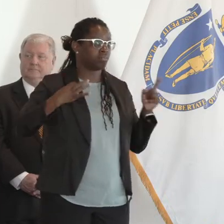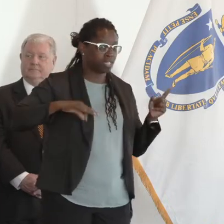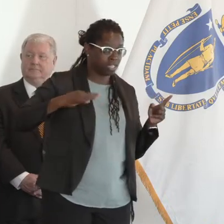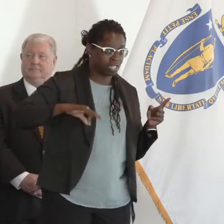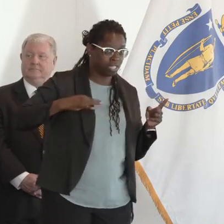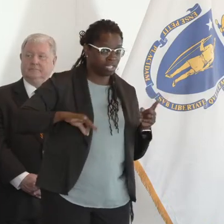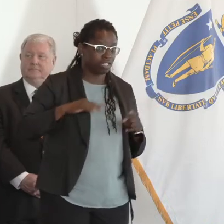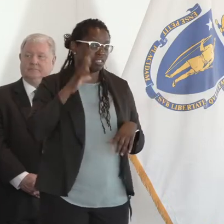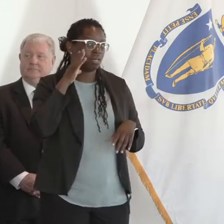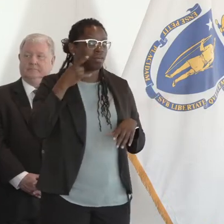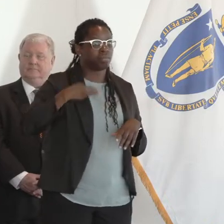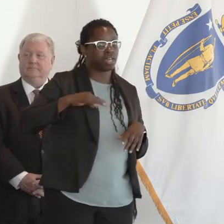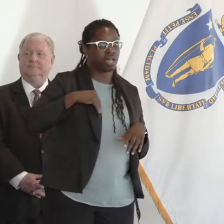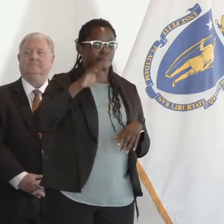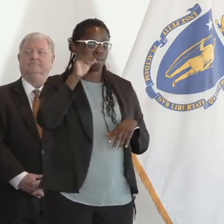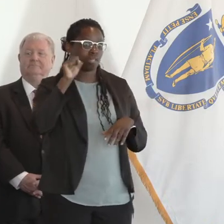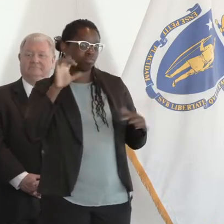time.